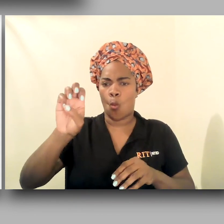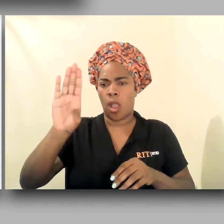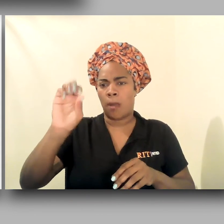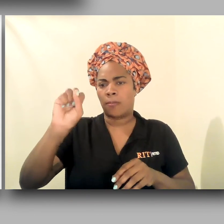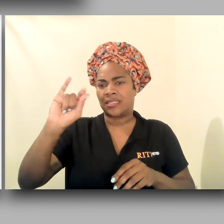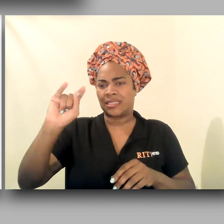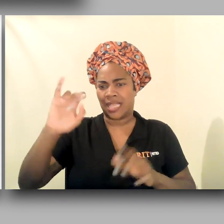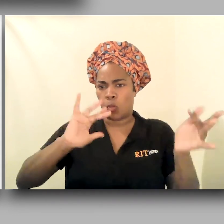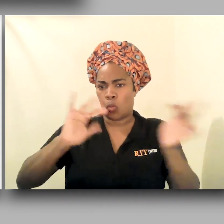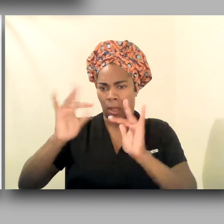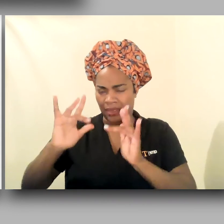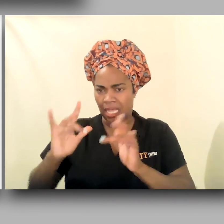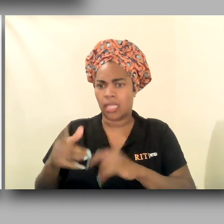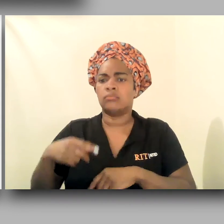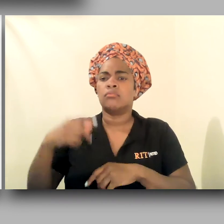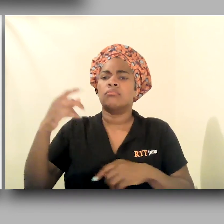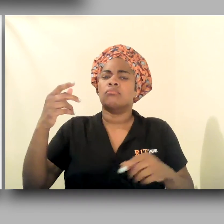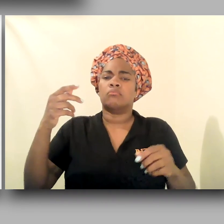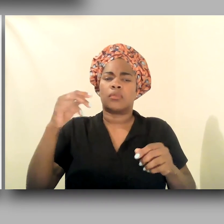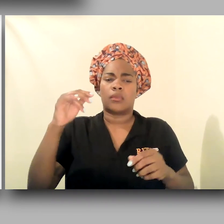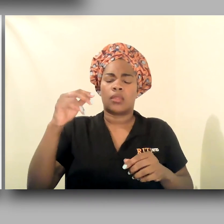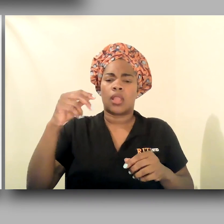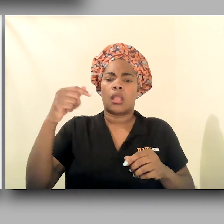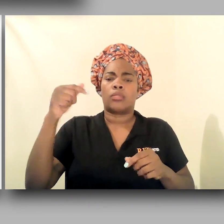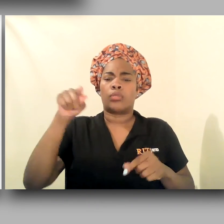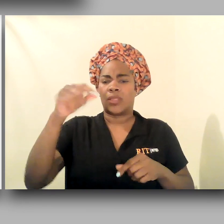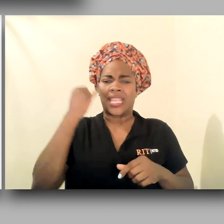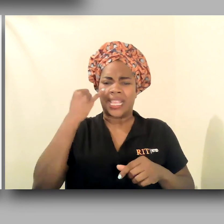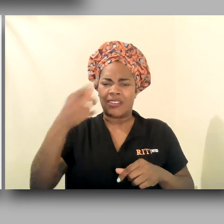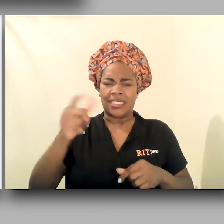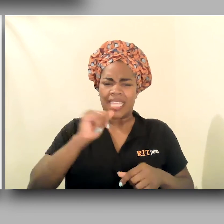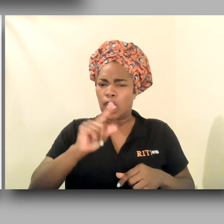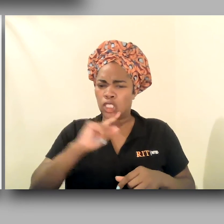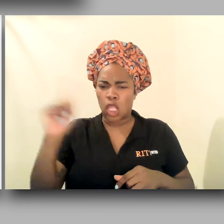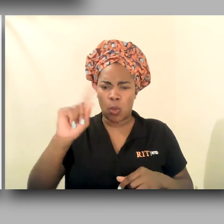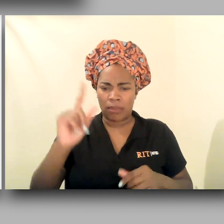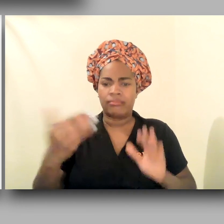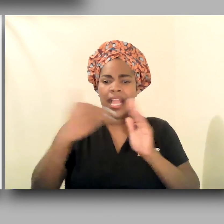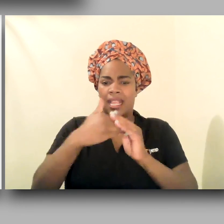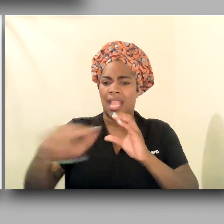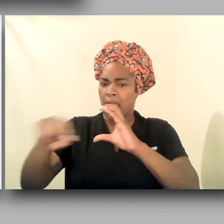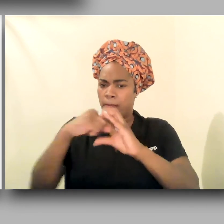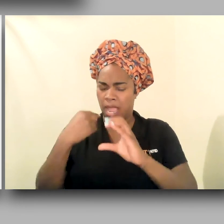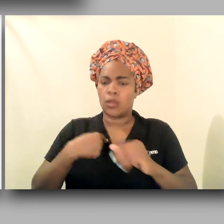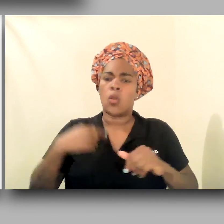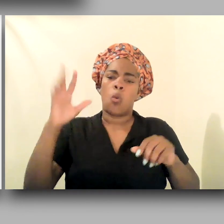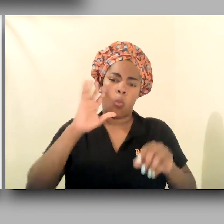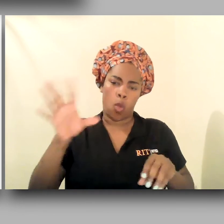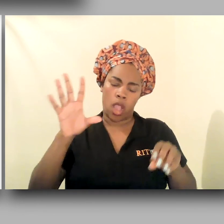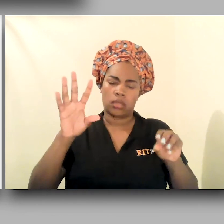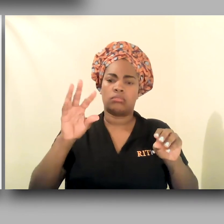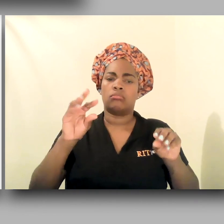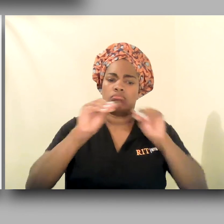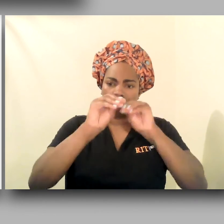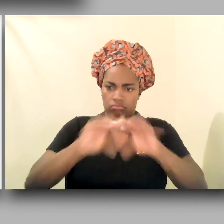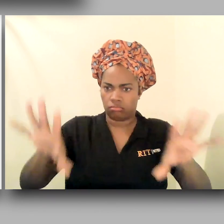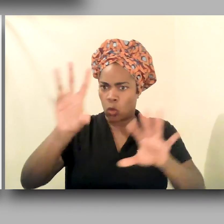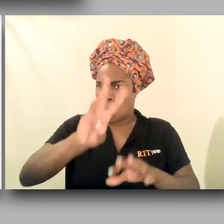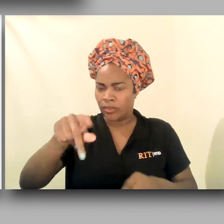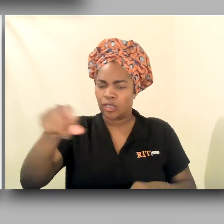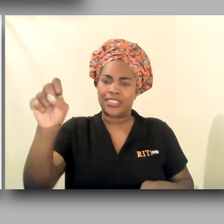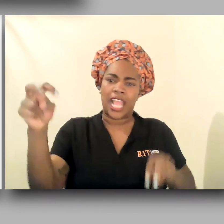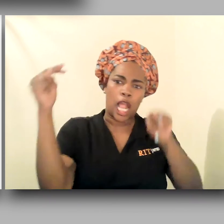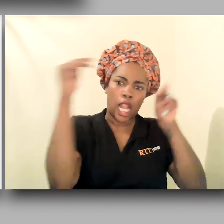requirements. If you don't know where to find that information, again, email that email address,